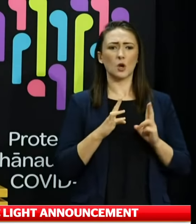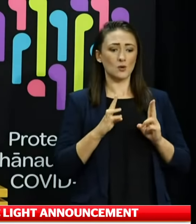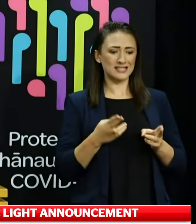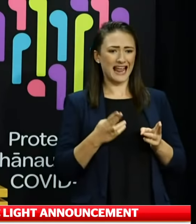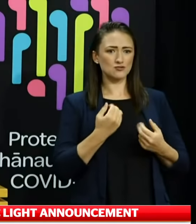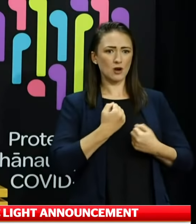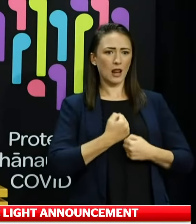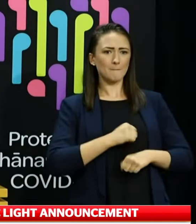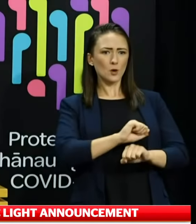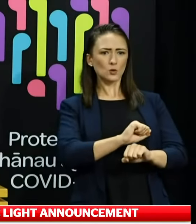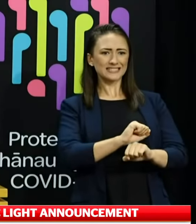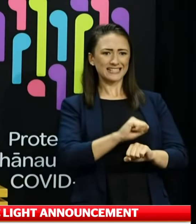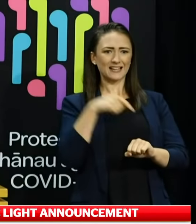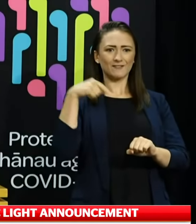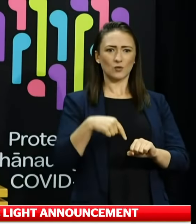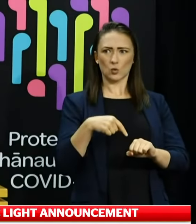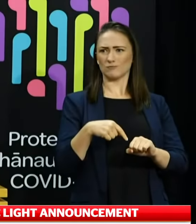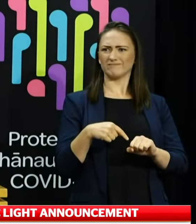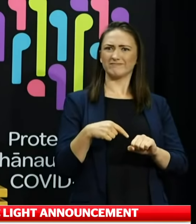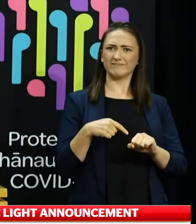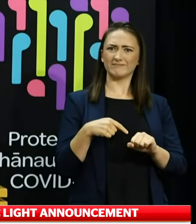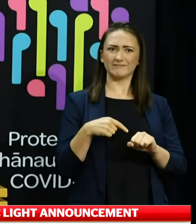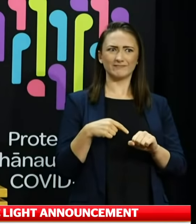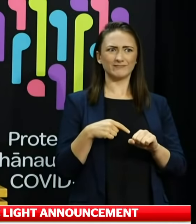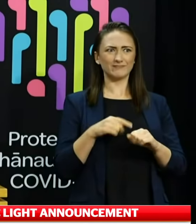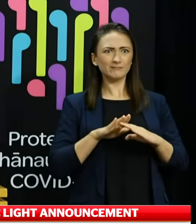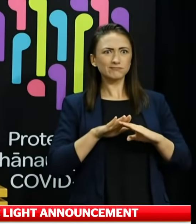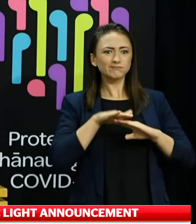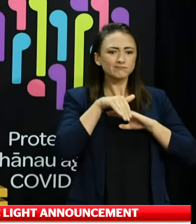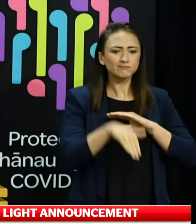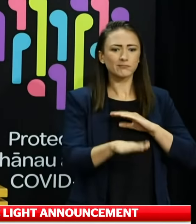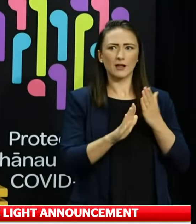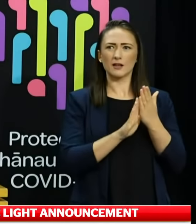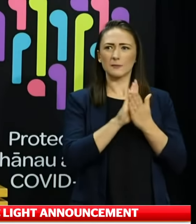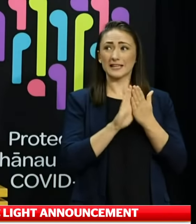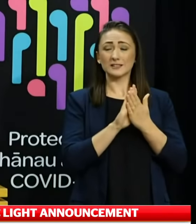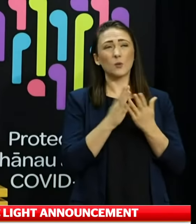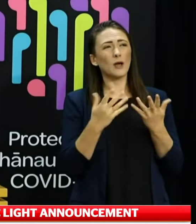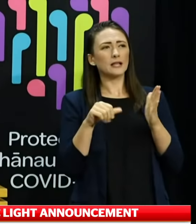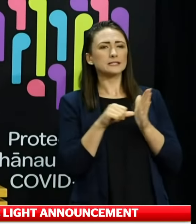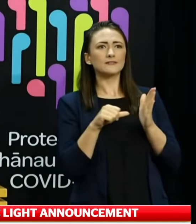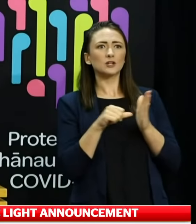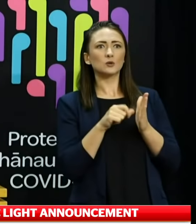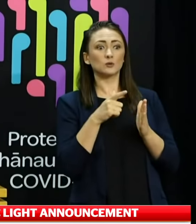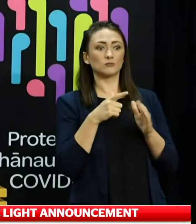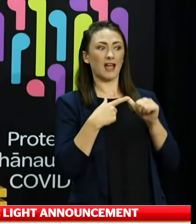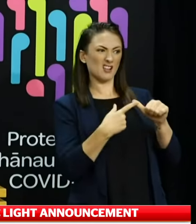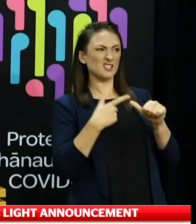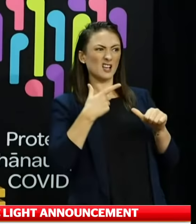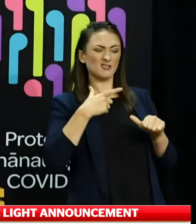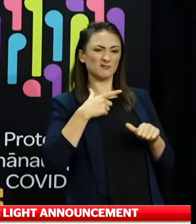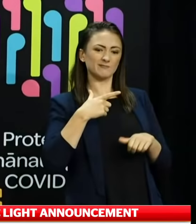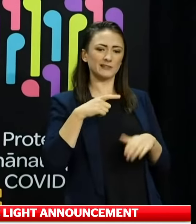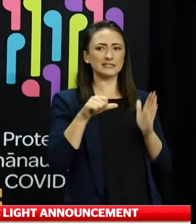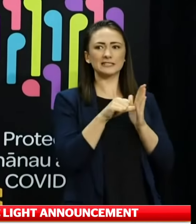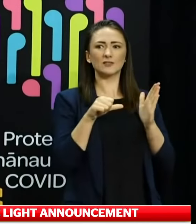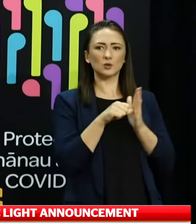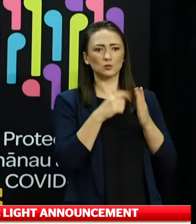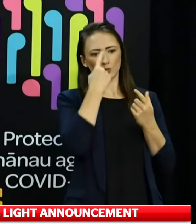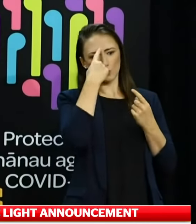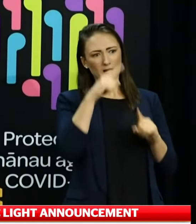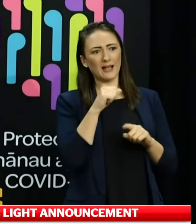tell, because, you know, there will be people who either didn't know they had COVID-19 or didn't report their